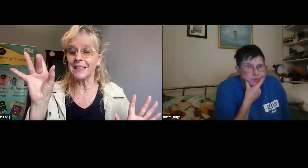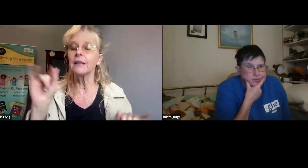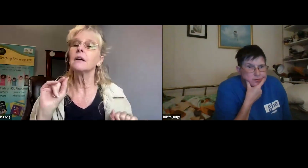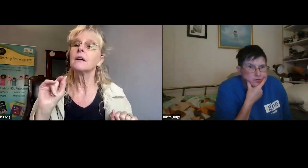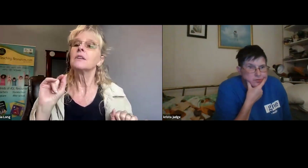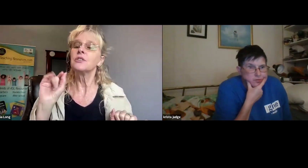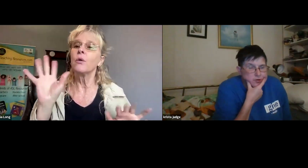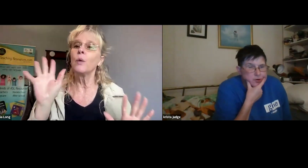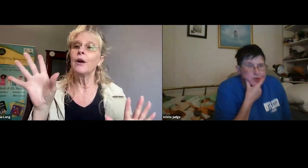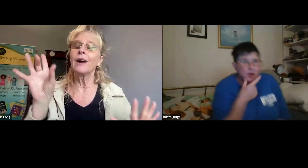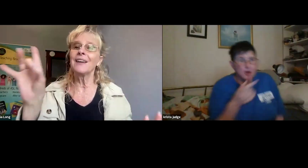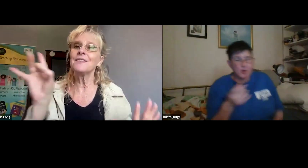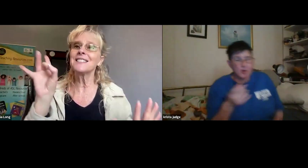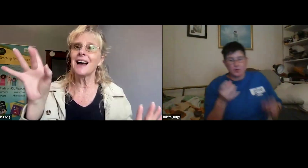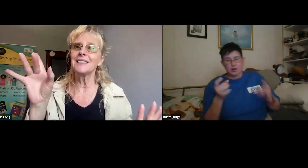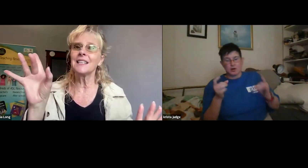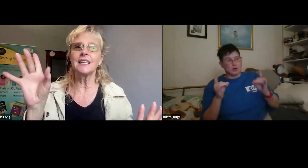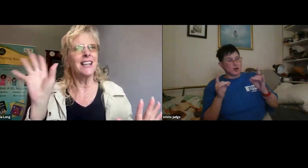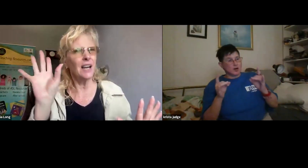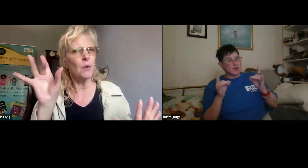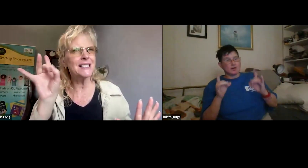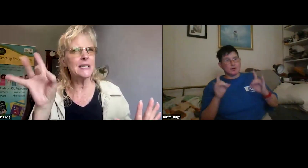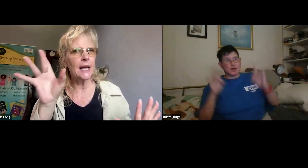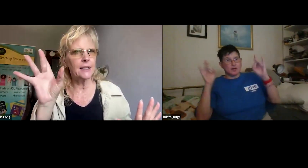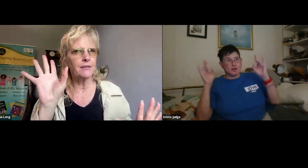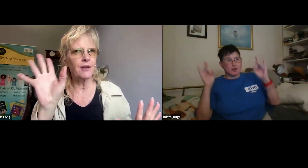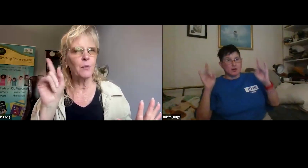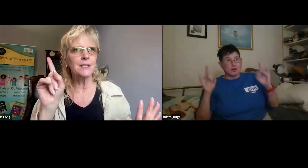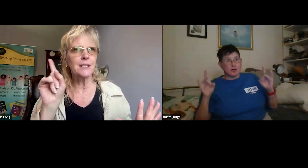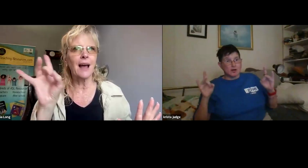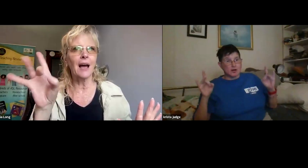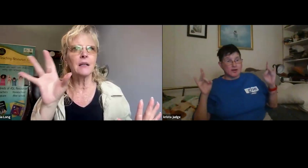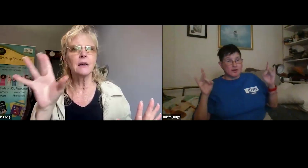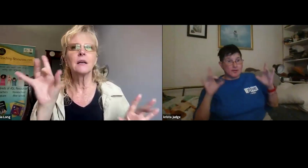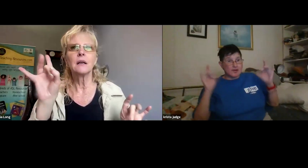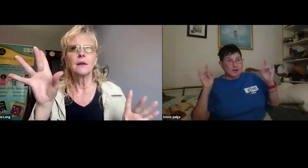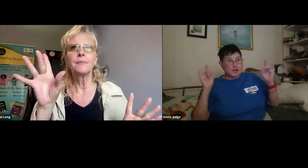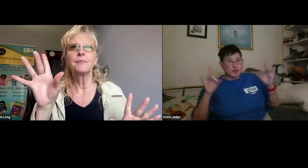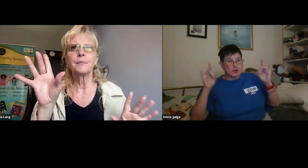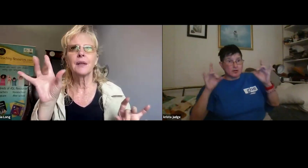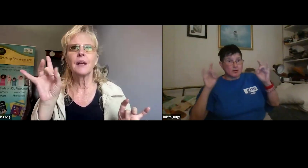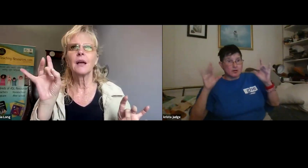emphasize something. So we are emphasizing, it's not always negative, I will say that.